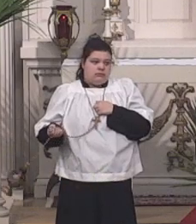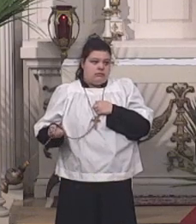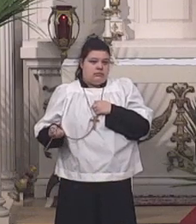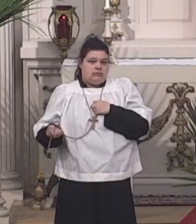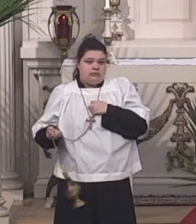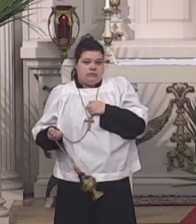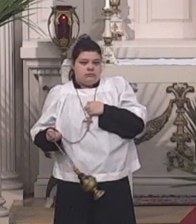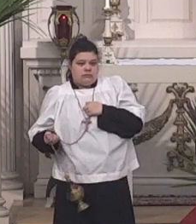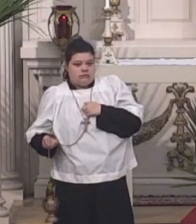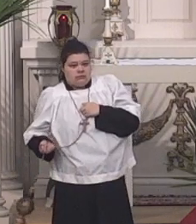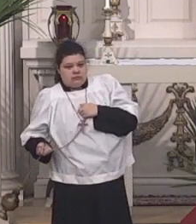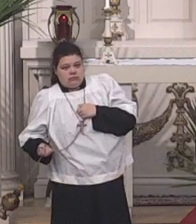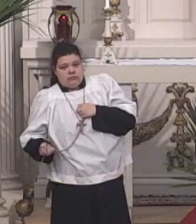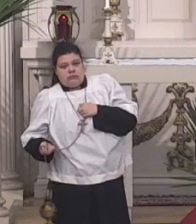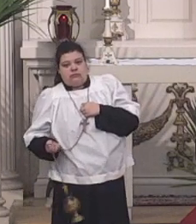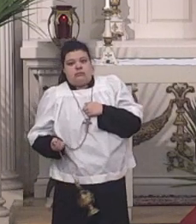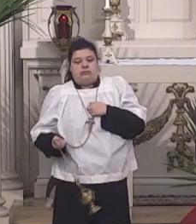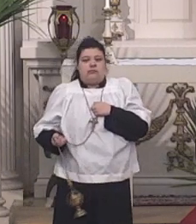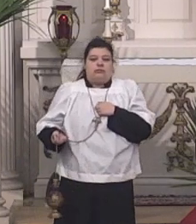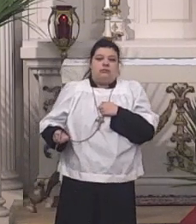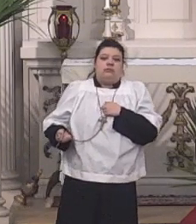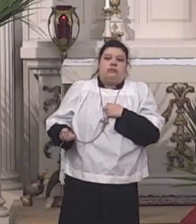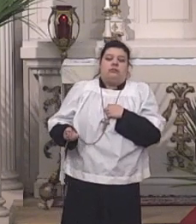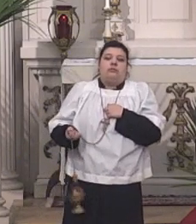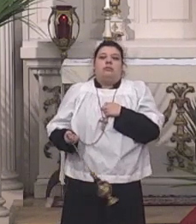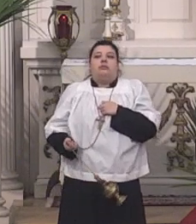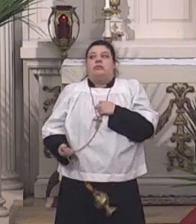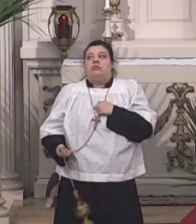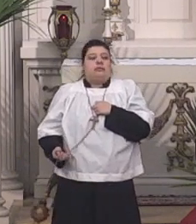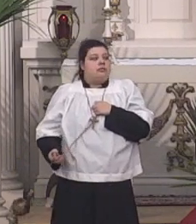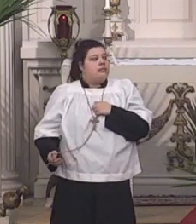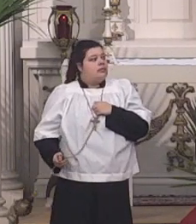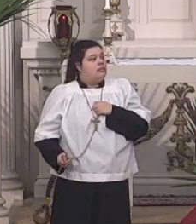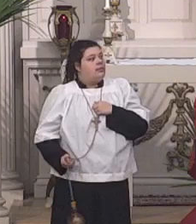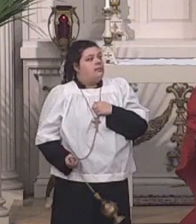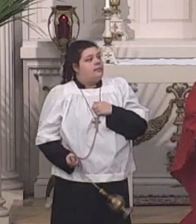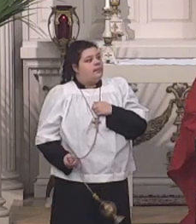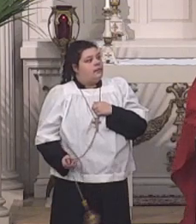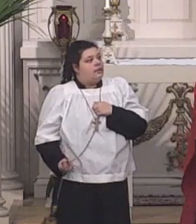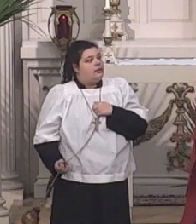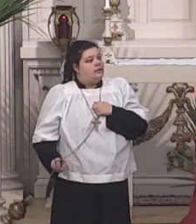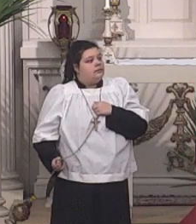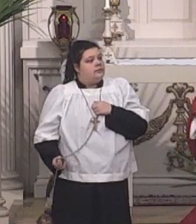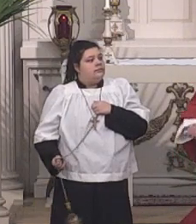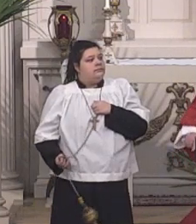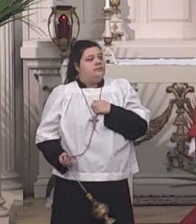watched where he was laid.